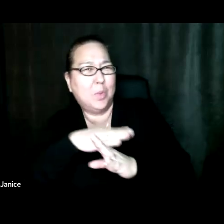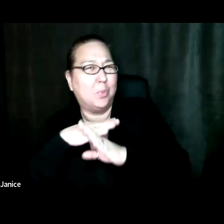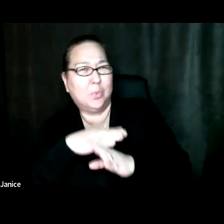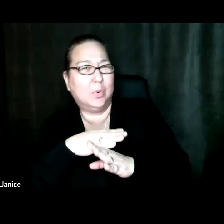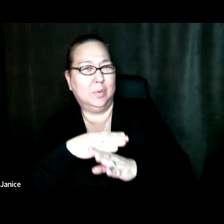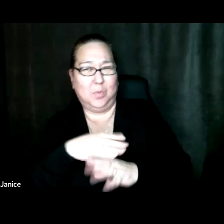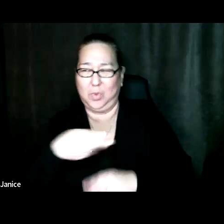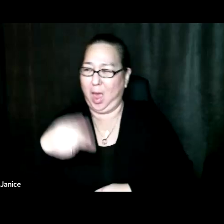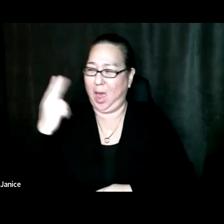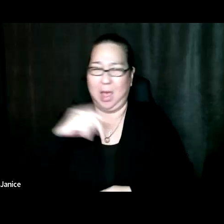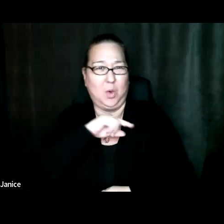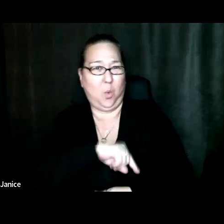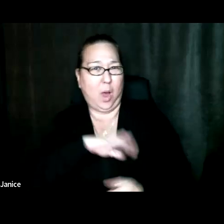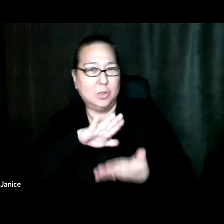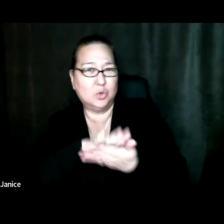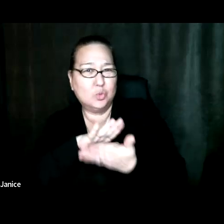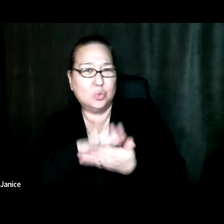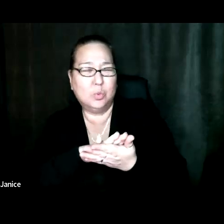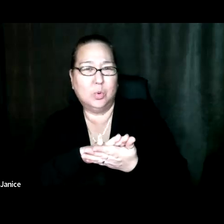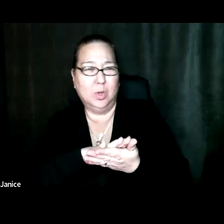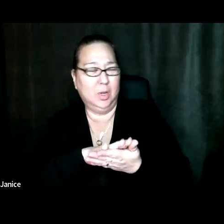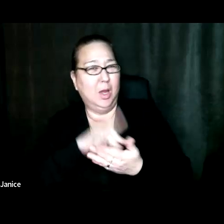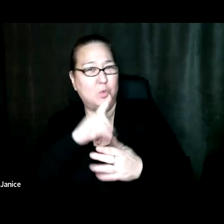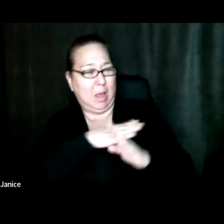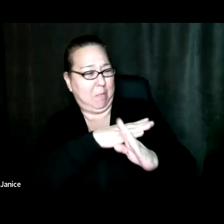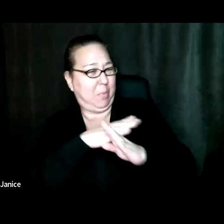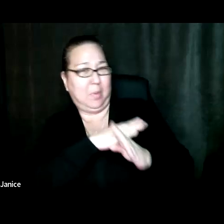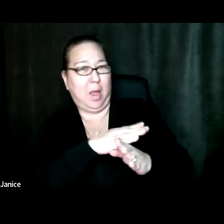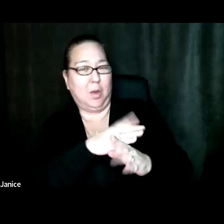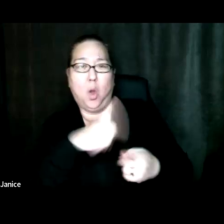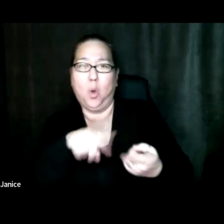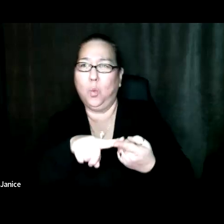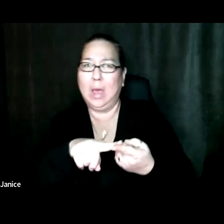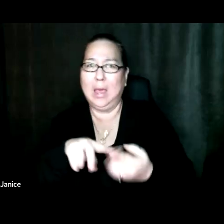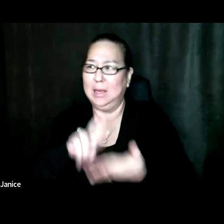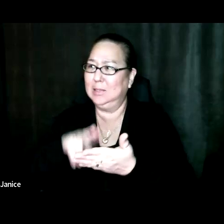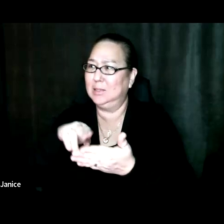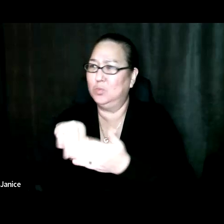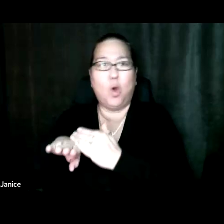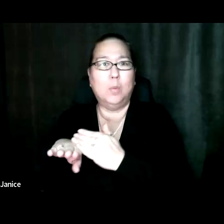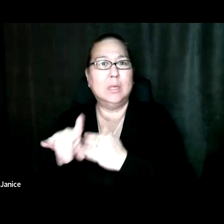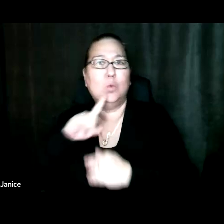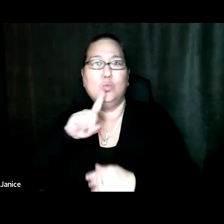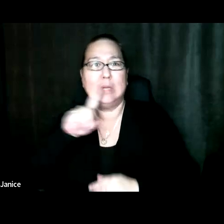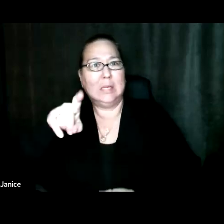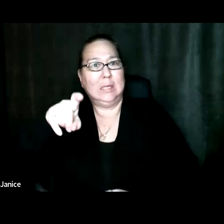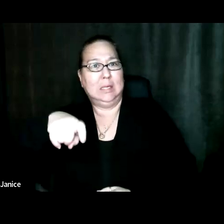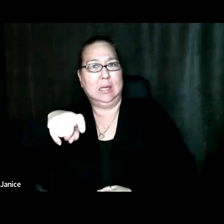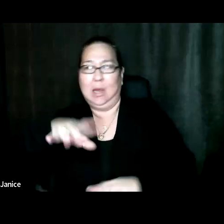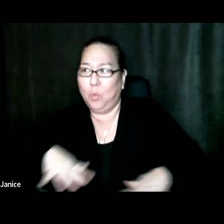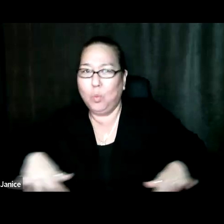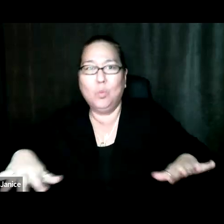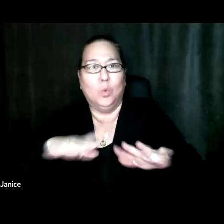no cause or justification from growing in numbers at a time when enrollment is so desperately needed across the